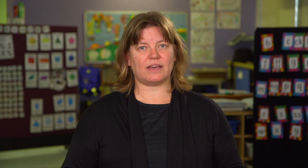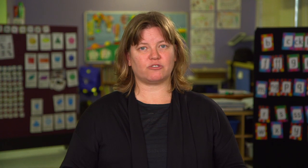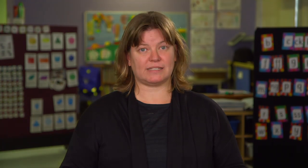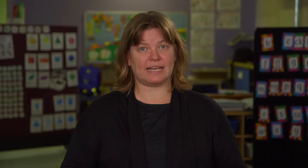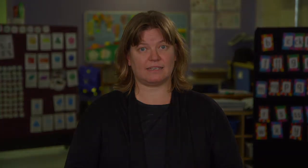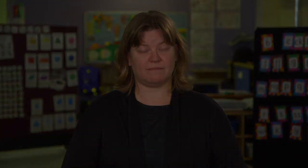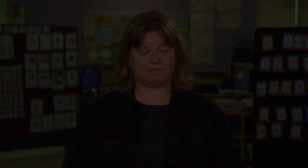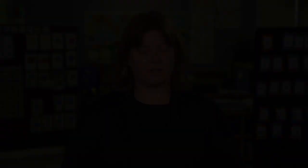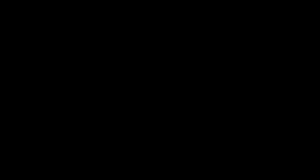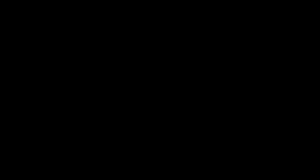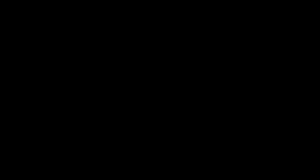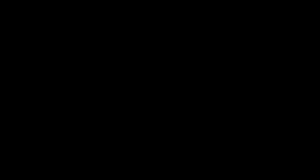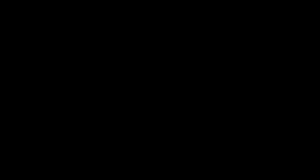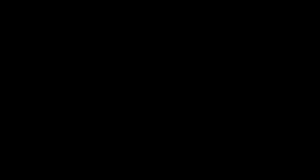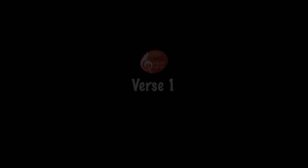they translated it.